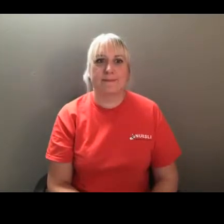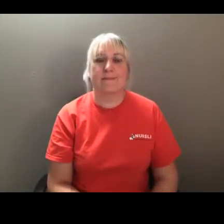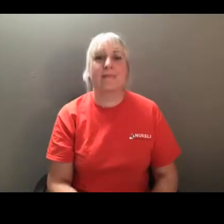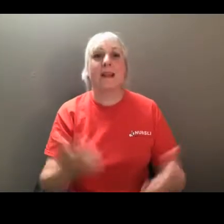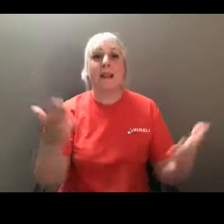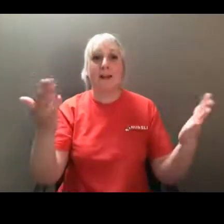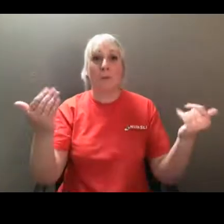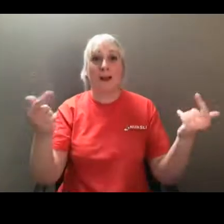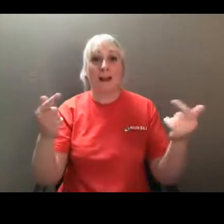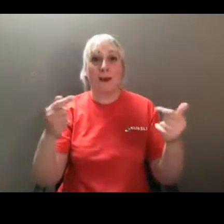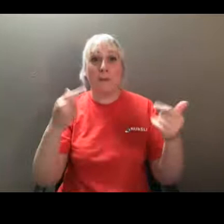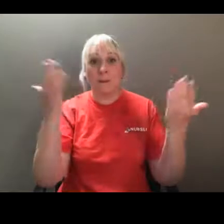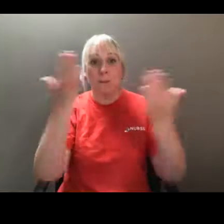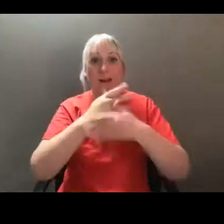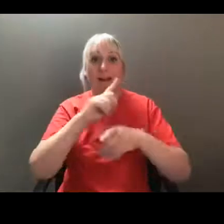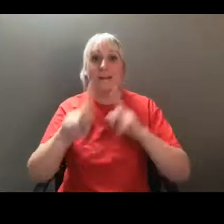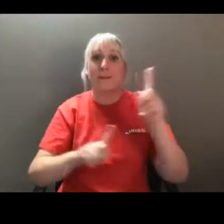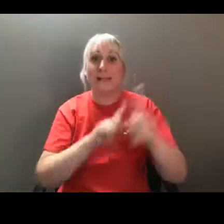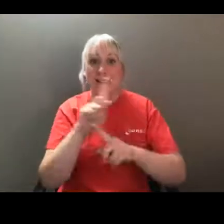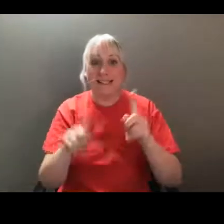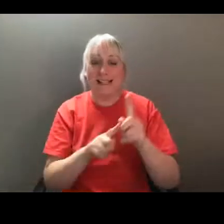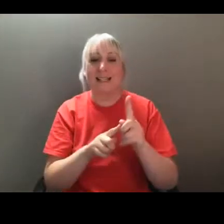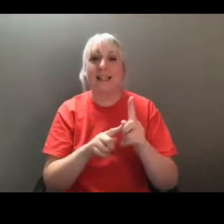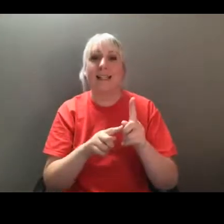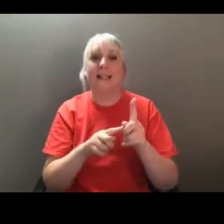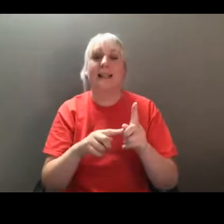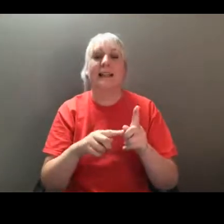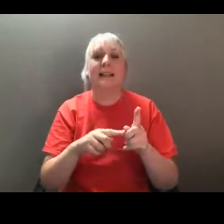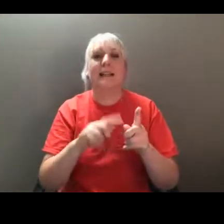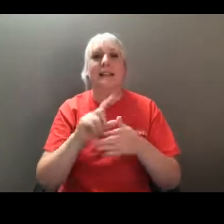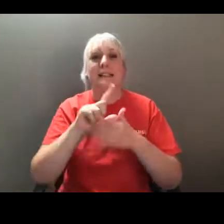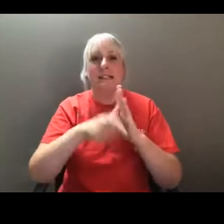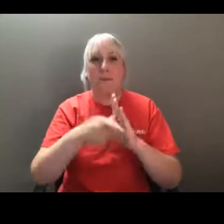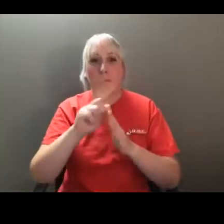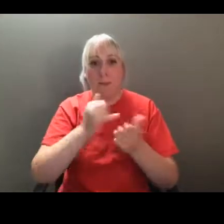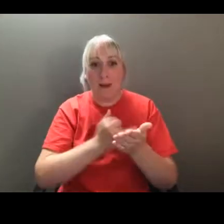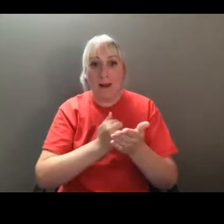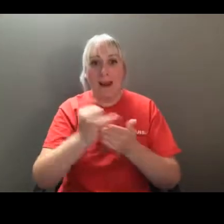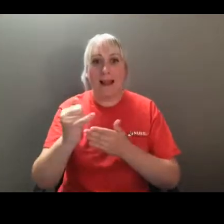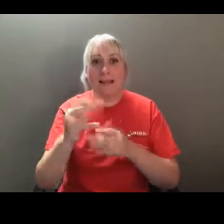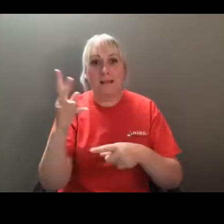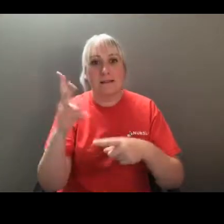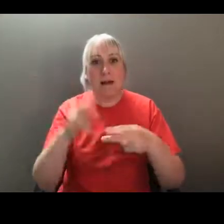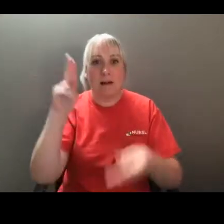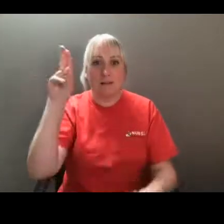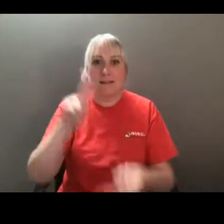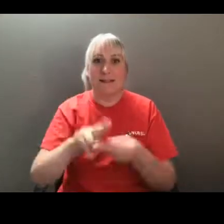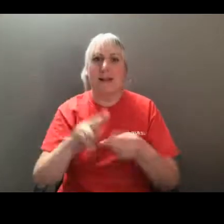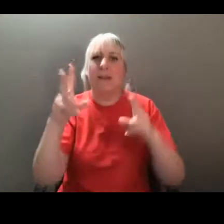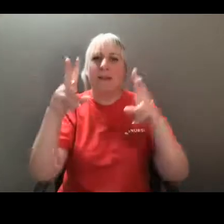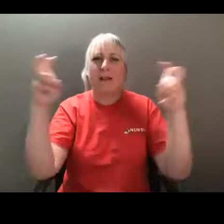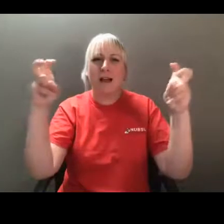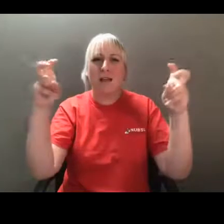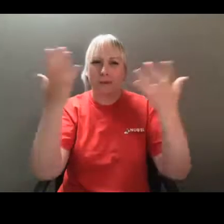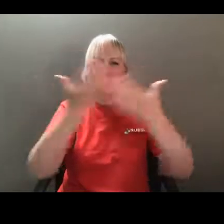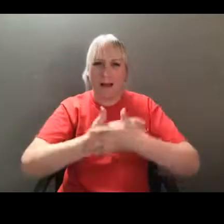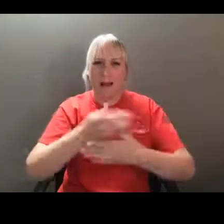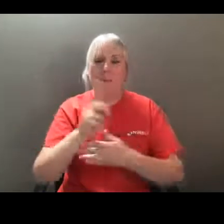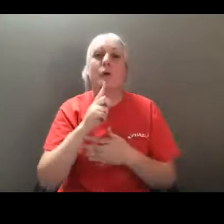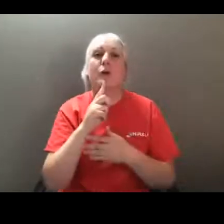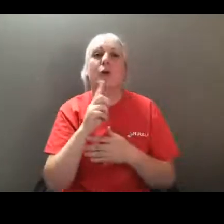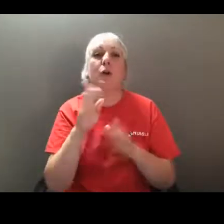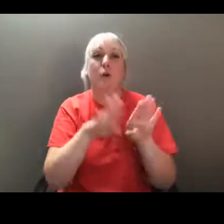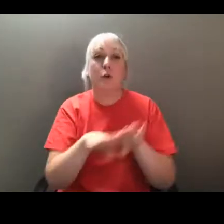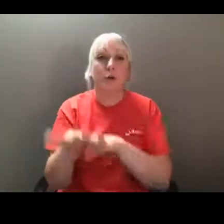Welcome to this evening's meeting, hosted by Disabled People Against Cuts, entitled Universal Basic Income, Solution